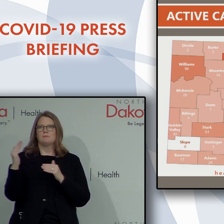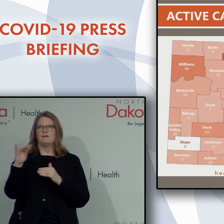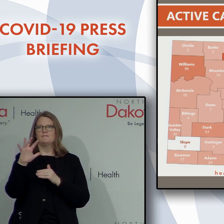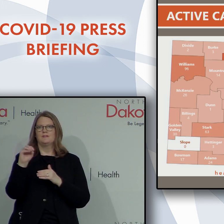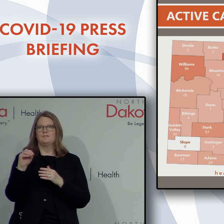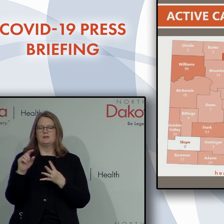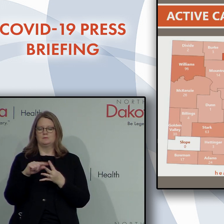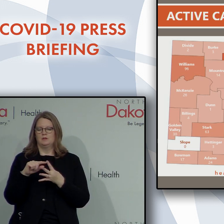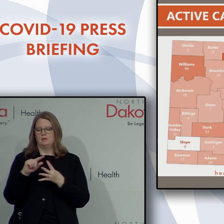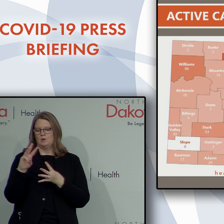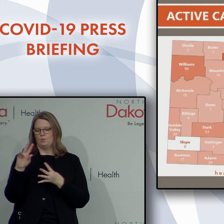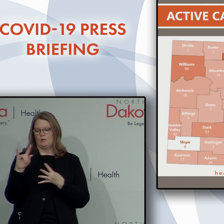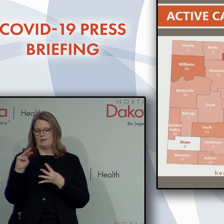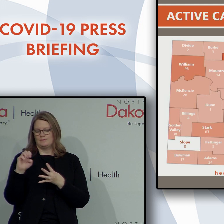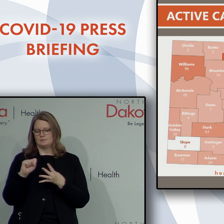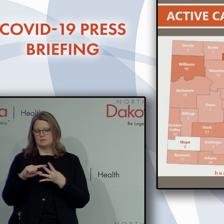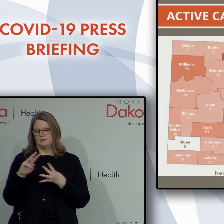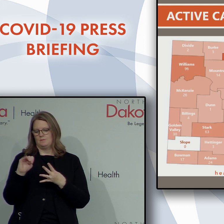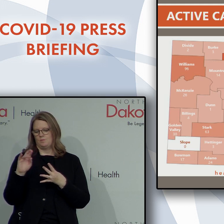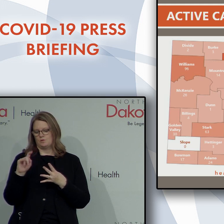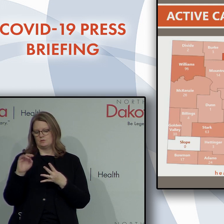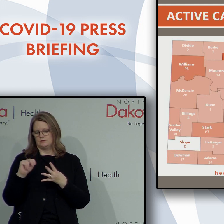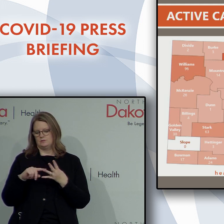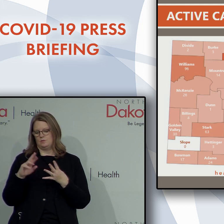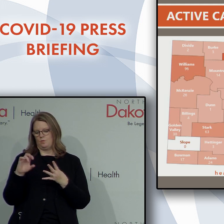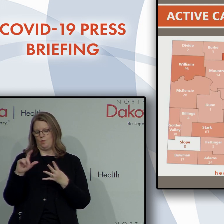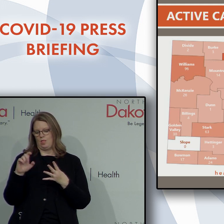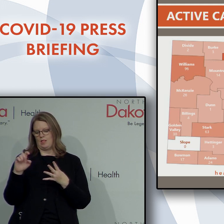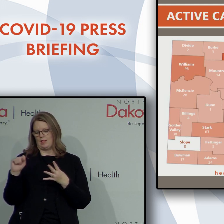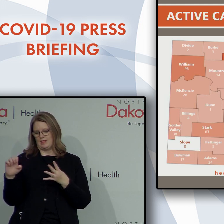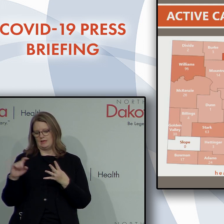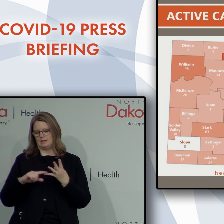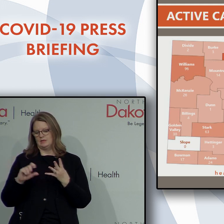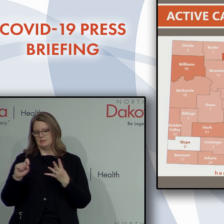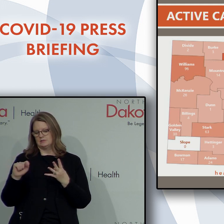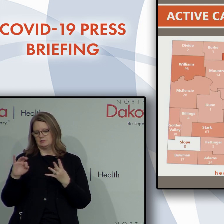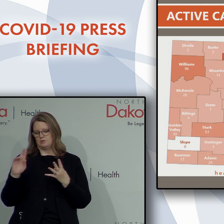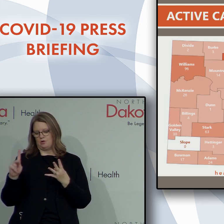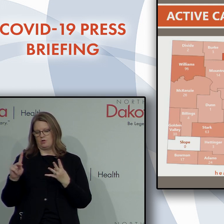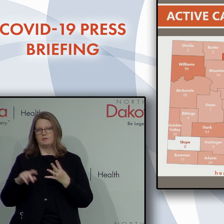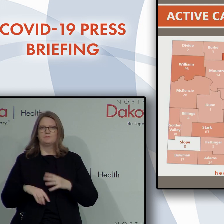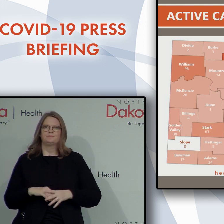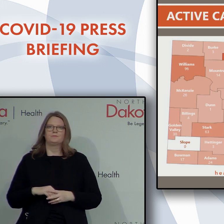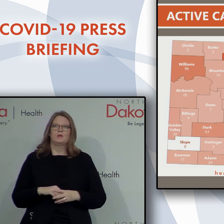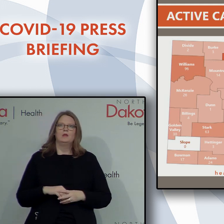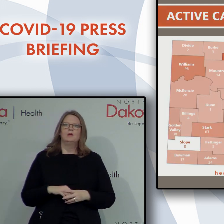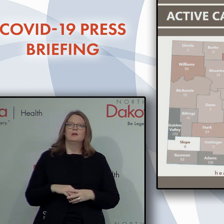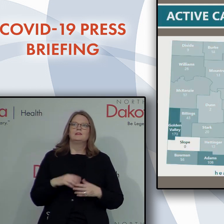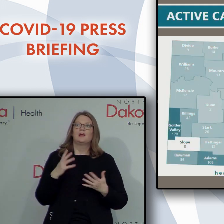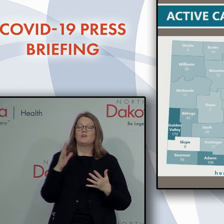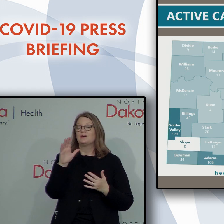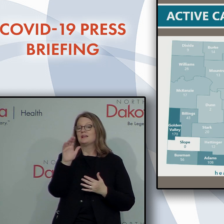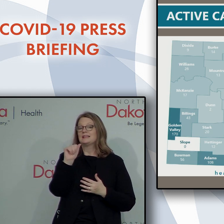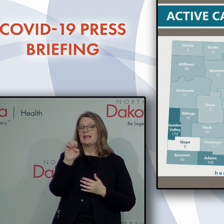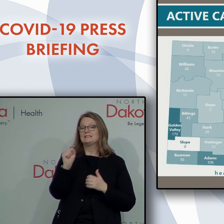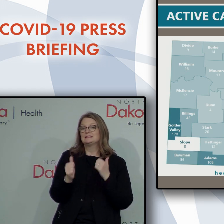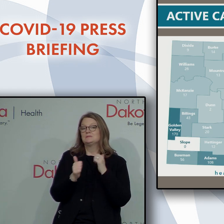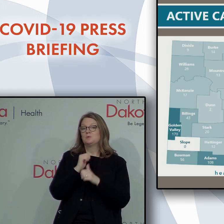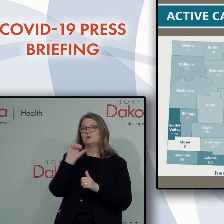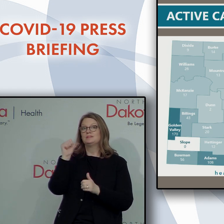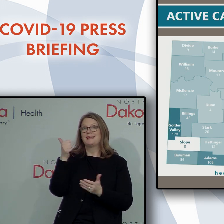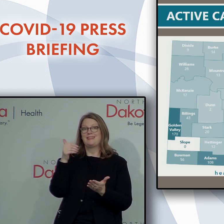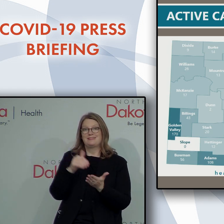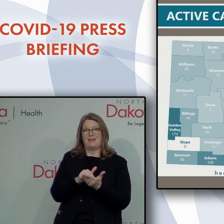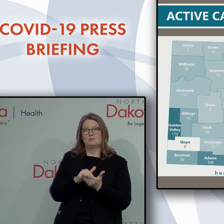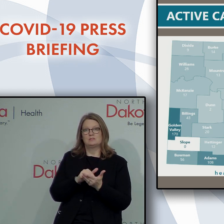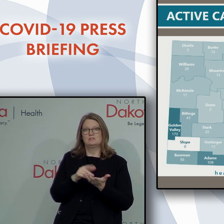be Williams, Morton, Rolette, and Stark. When we take a look at cases per 10,000, so looking at